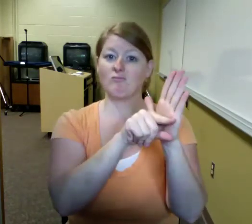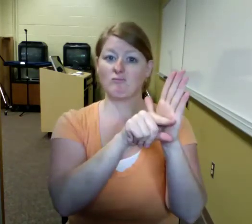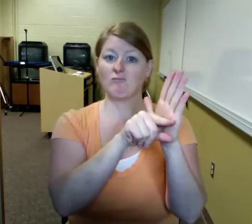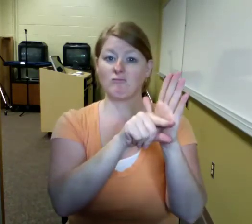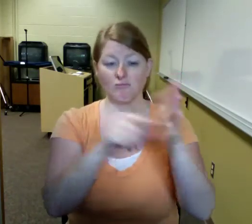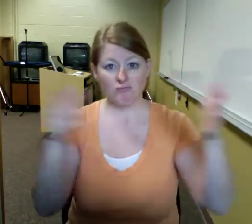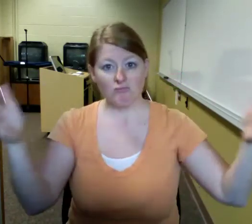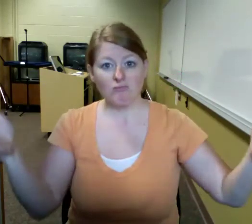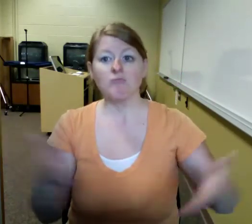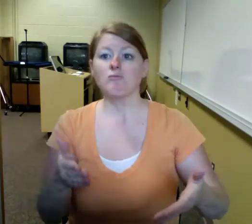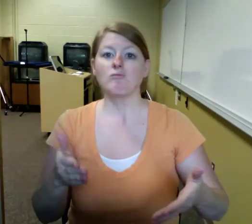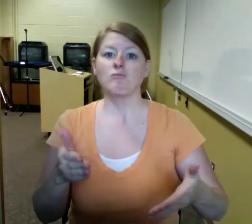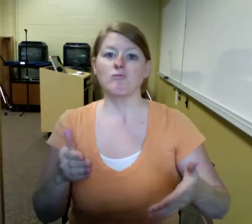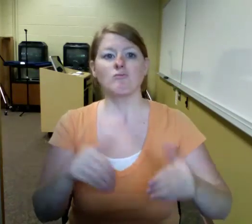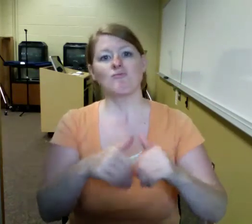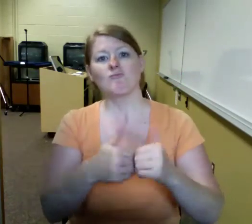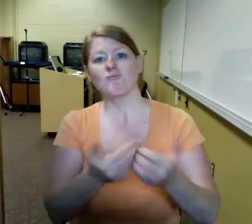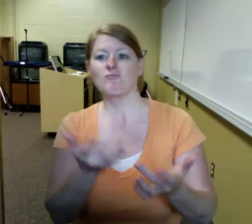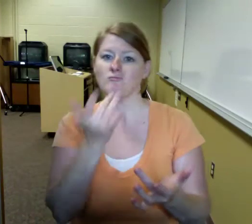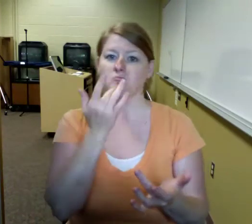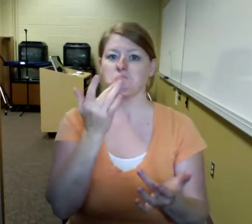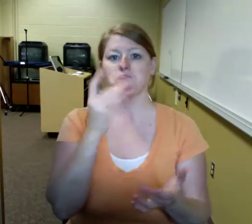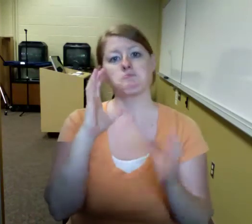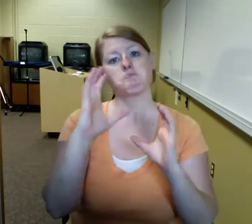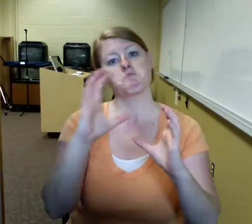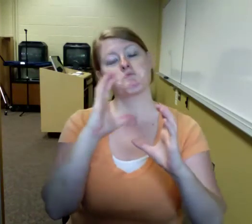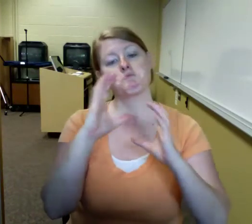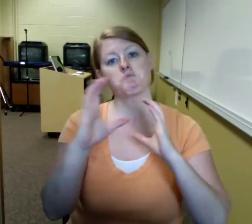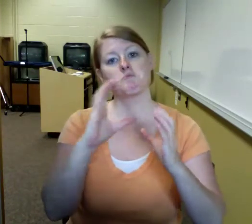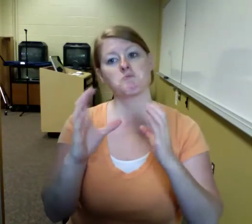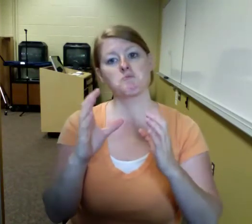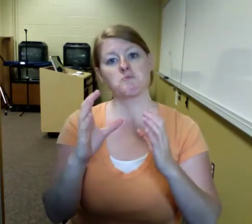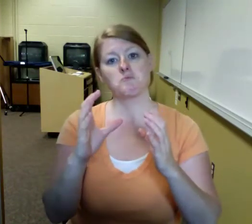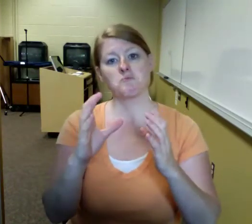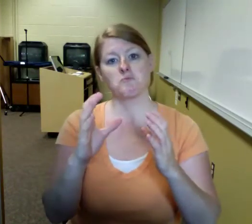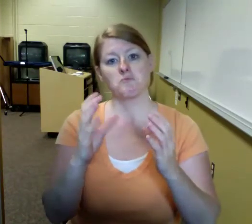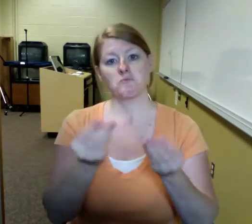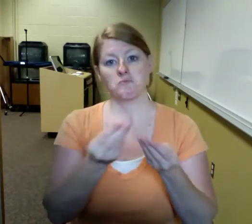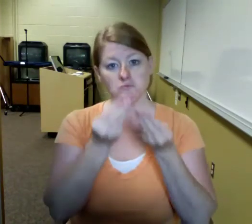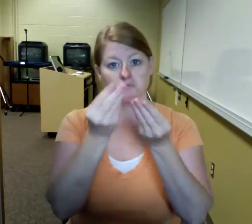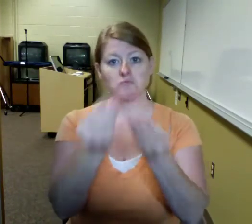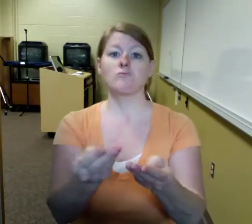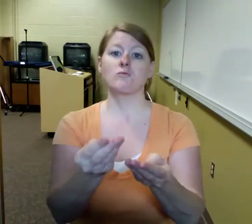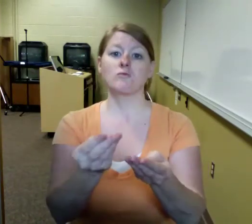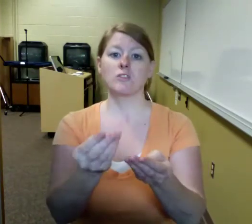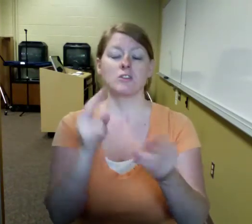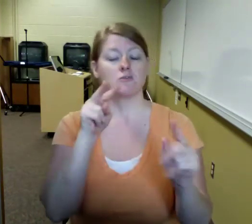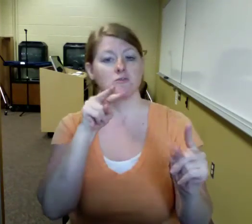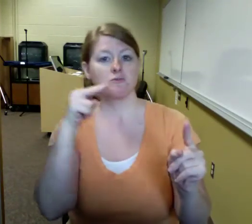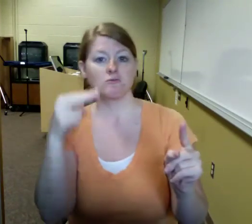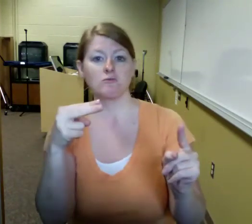style of communication, and provide you with an overview of the legal situation or vignette in which they are